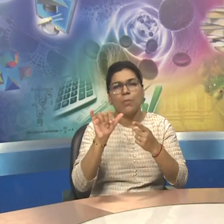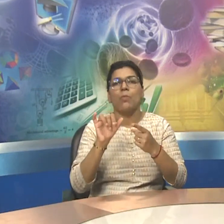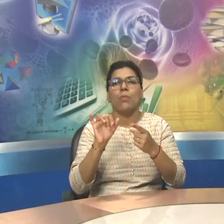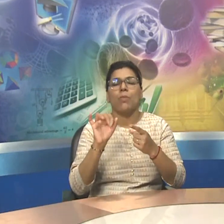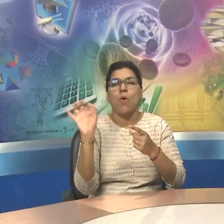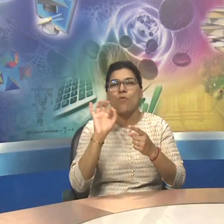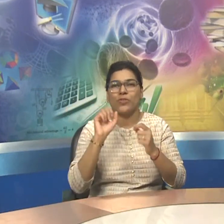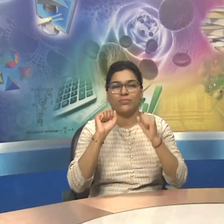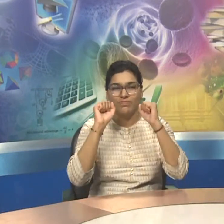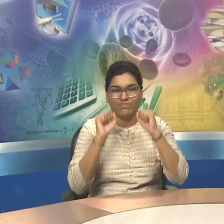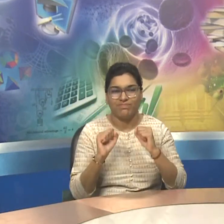administrative